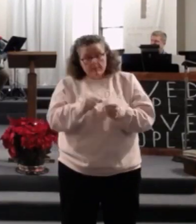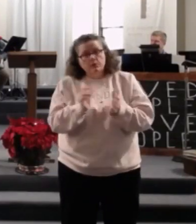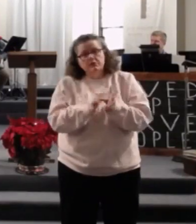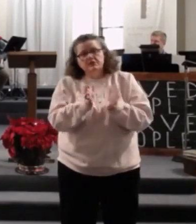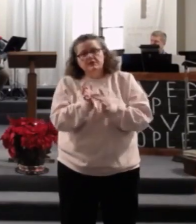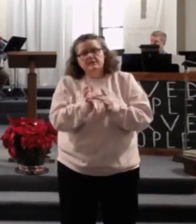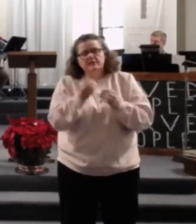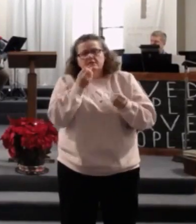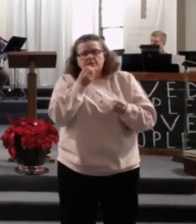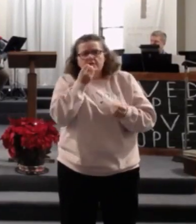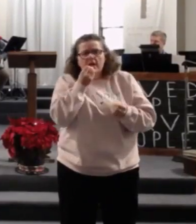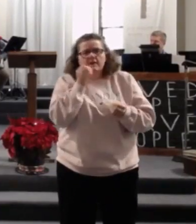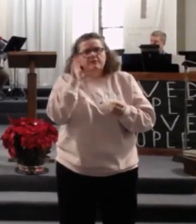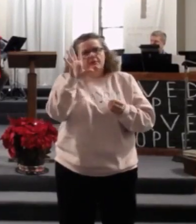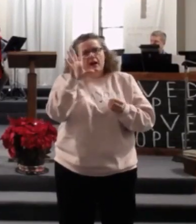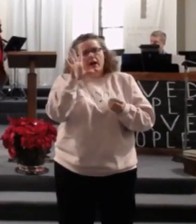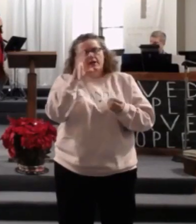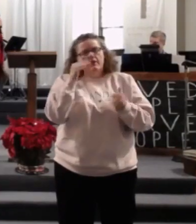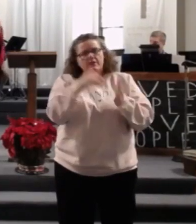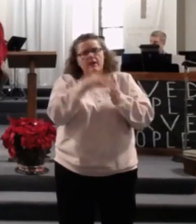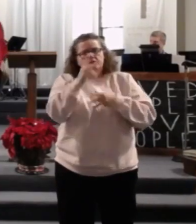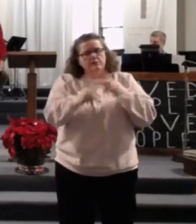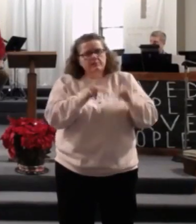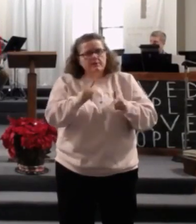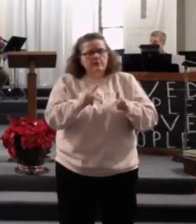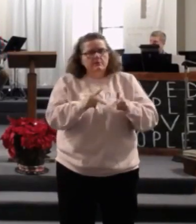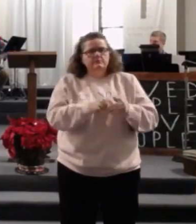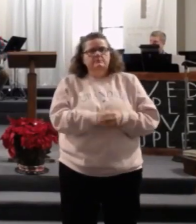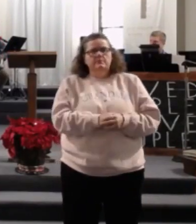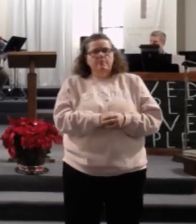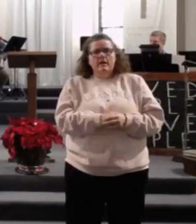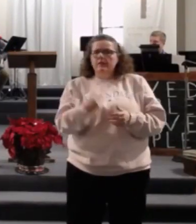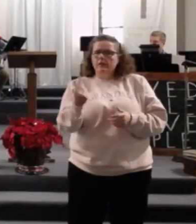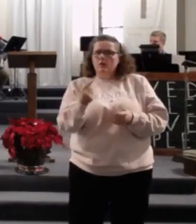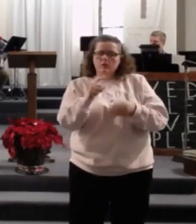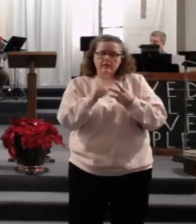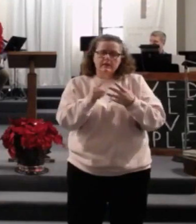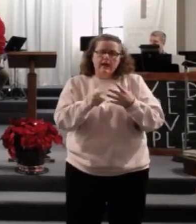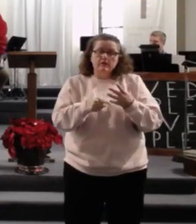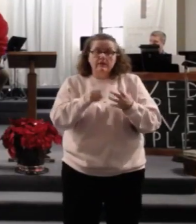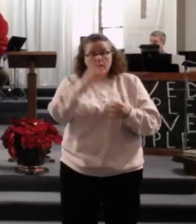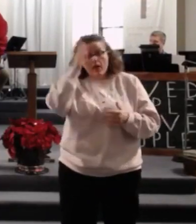fed 5,000? They were only counting the men.